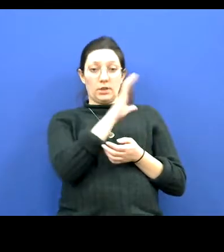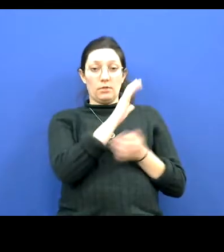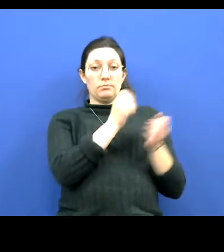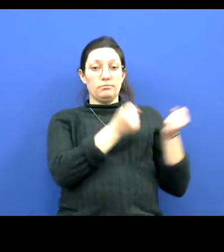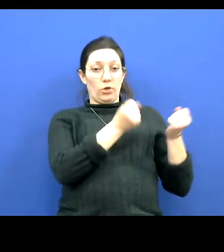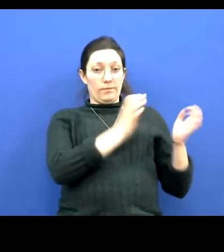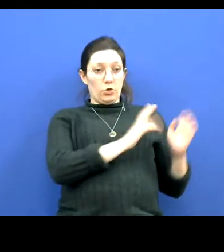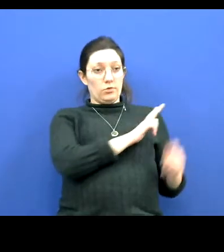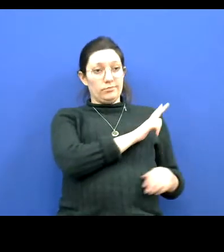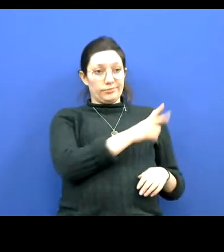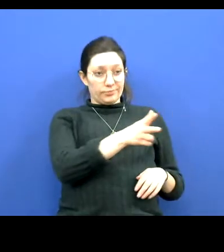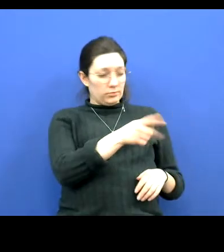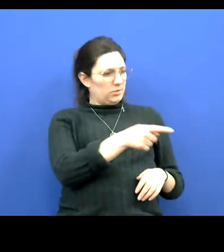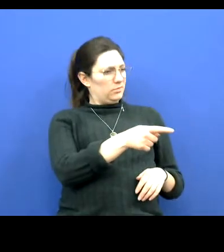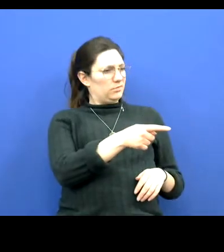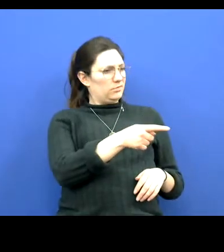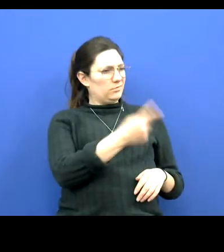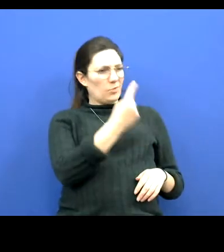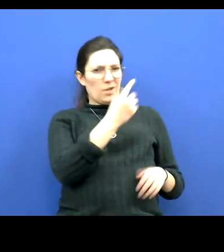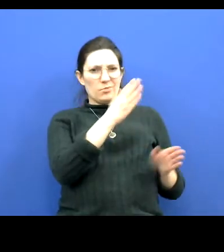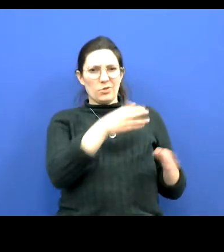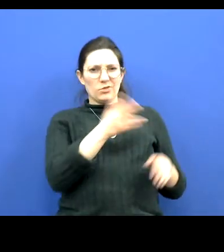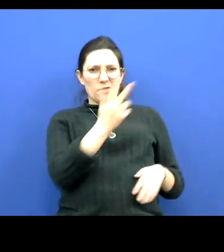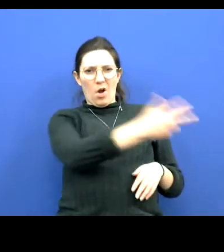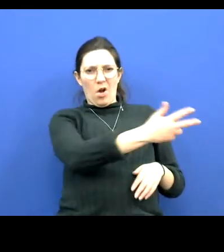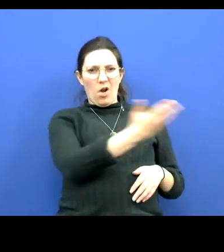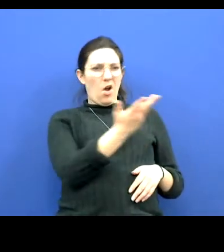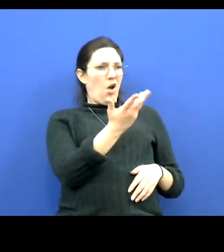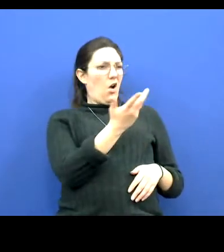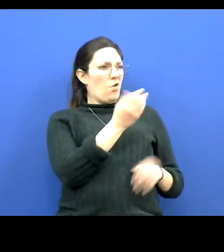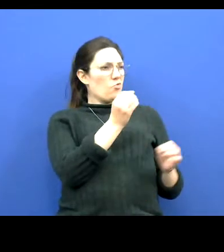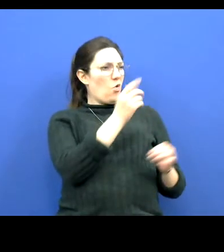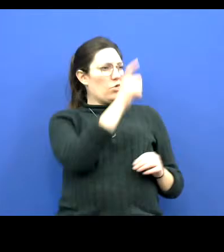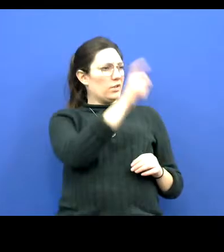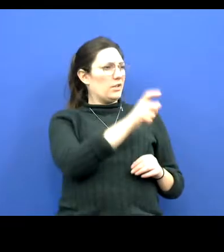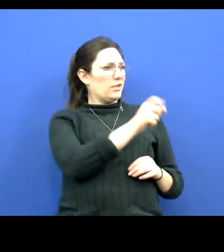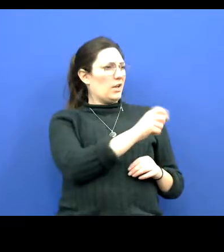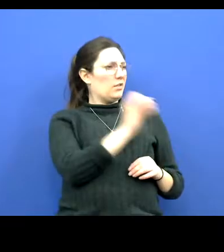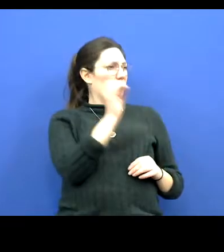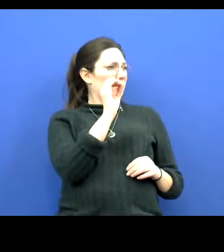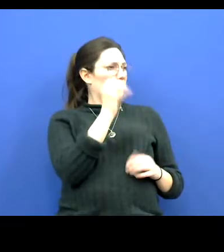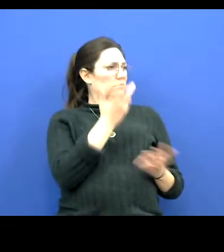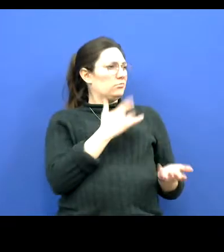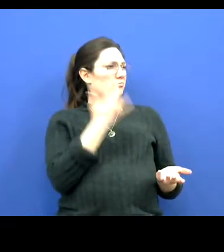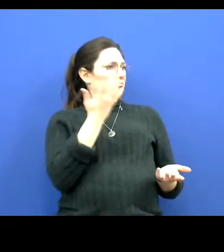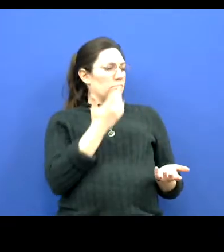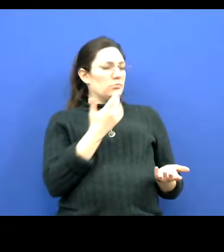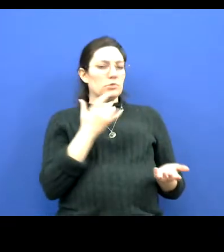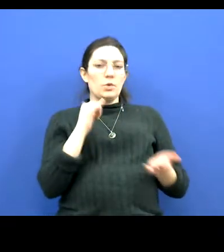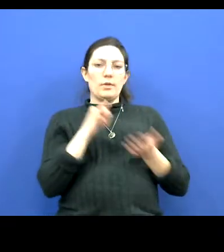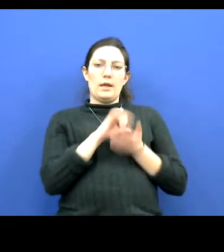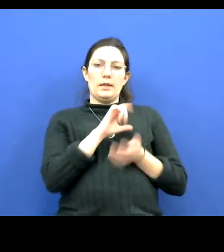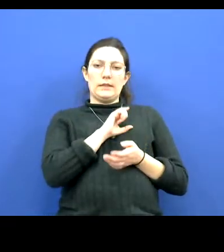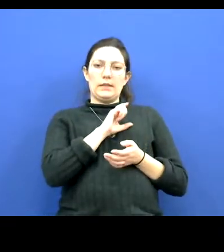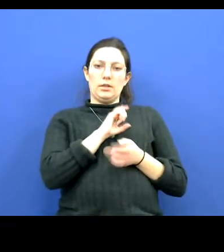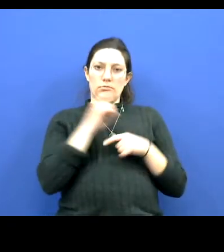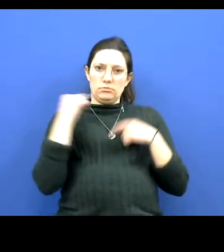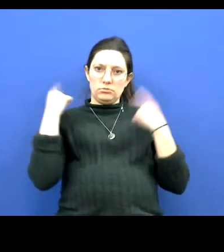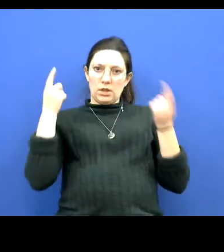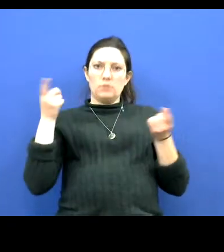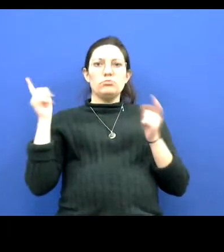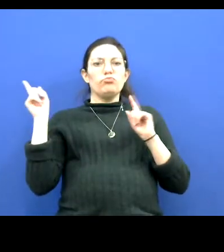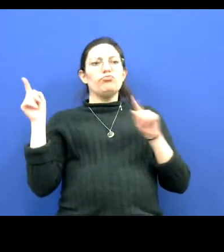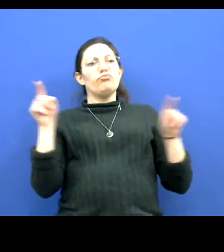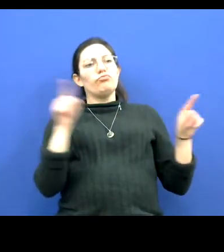without handicap tags. And so the special attention detail deputy has been going around and